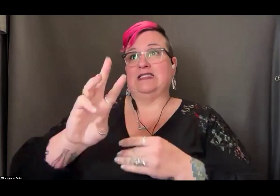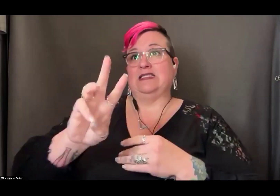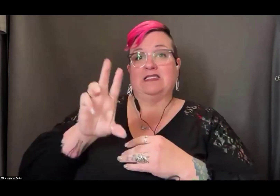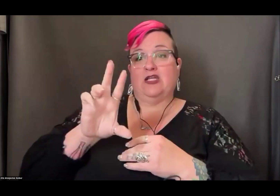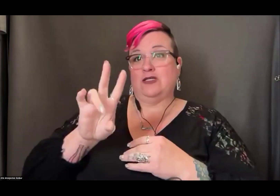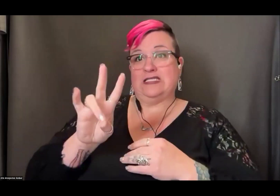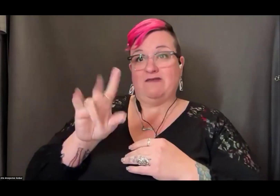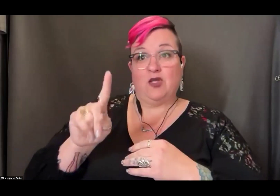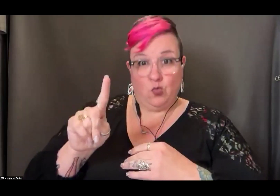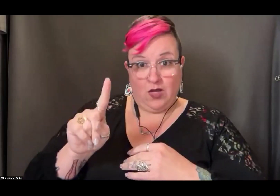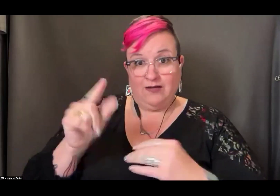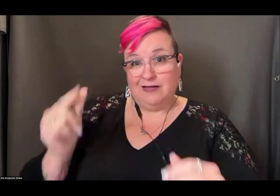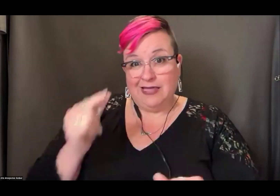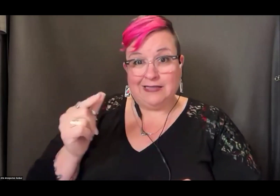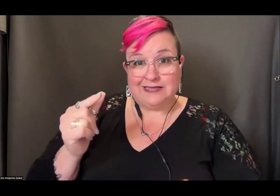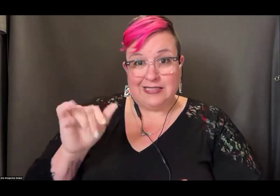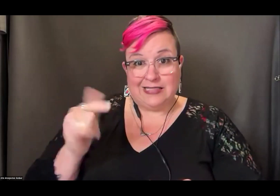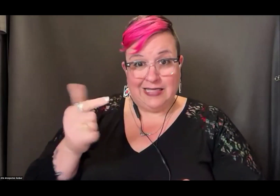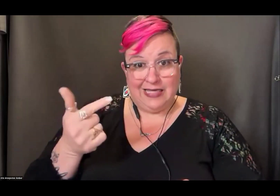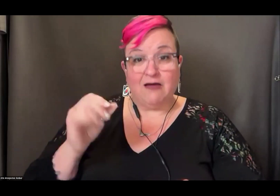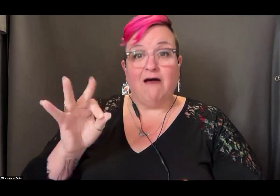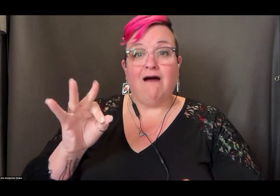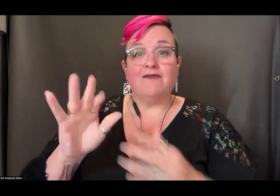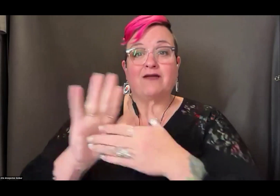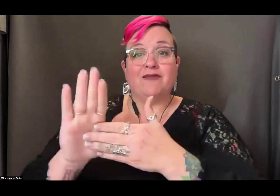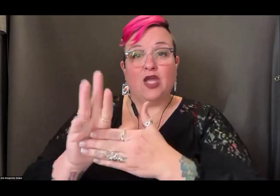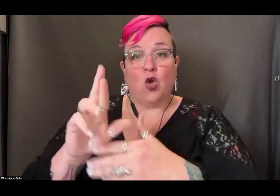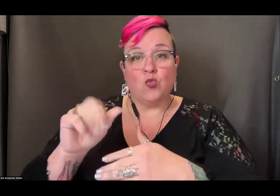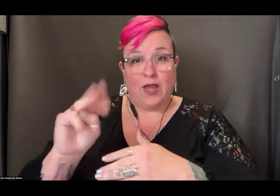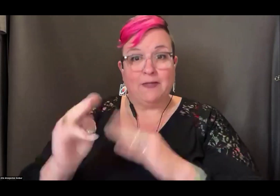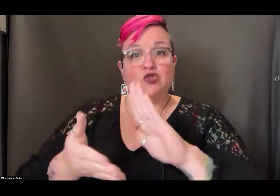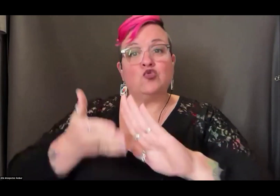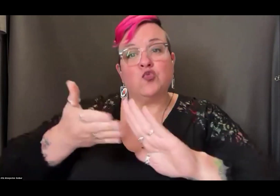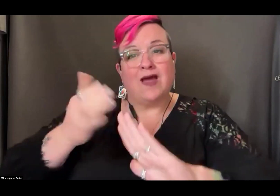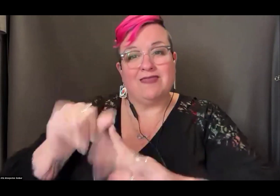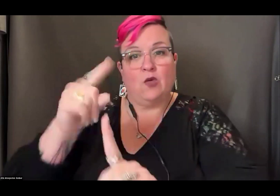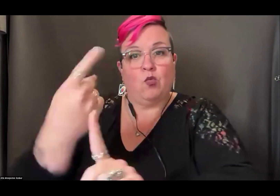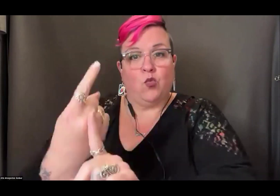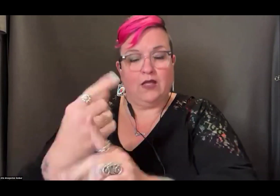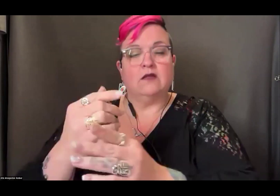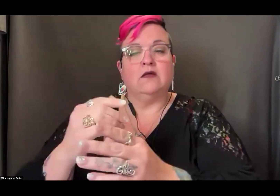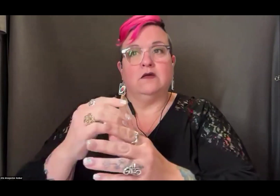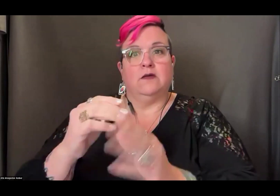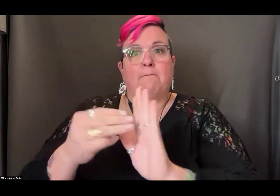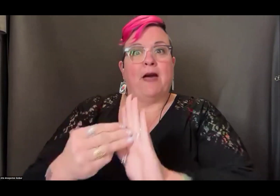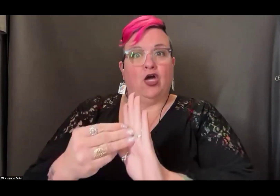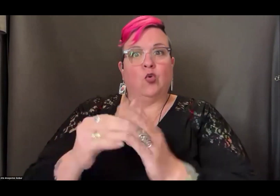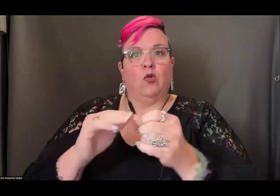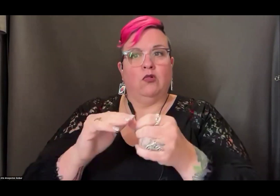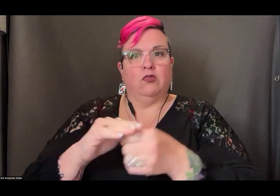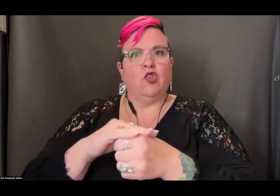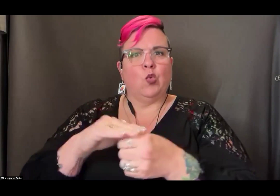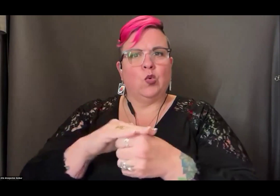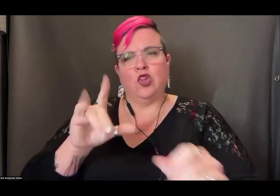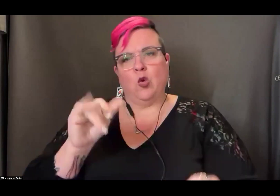671 gigs of video RAM to run that model locally. So it's for